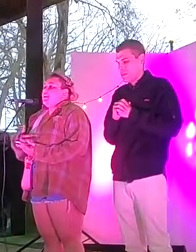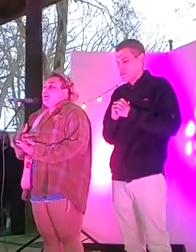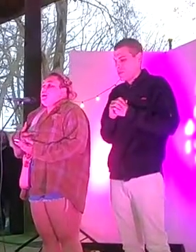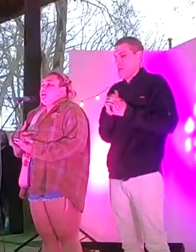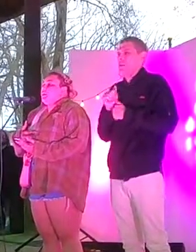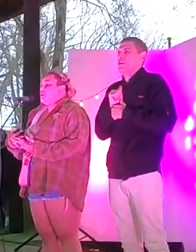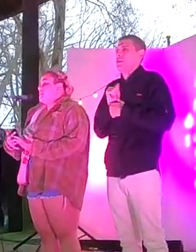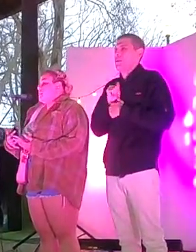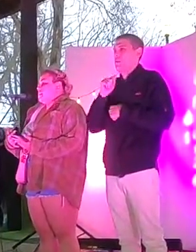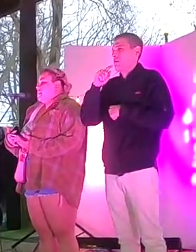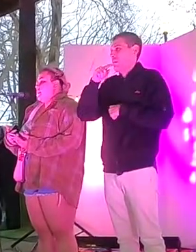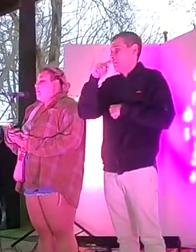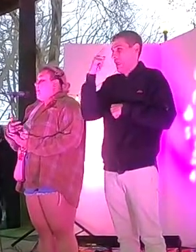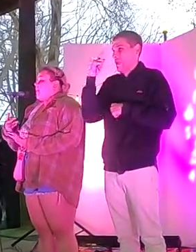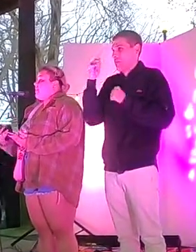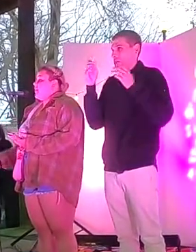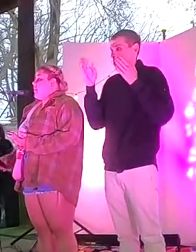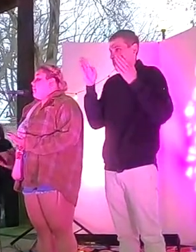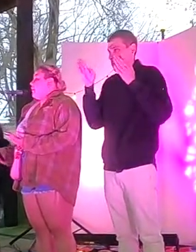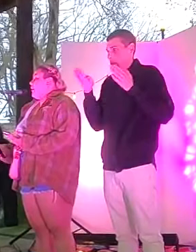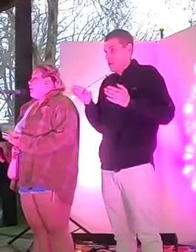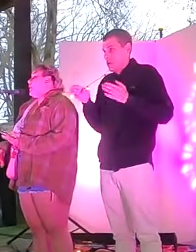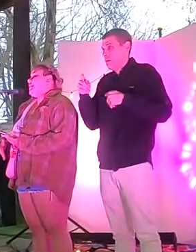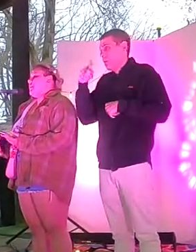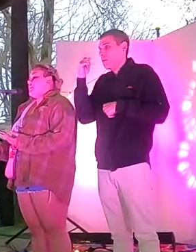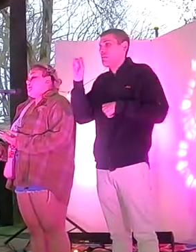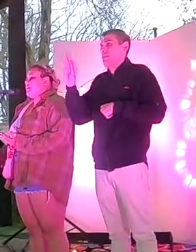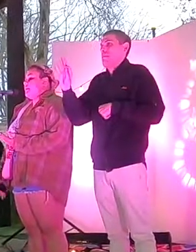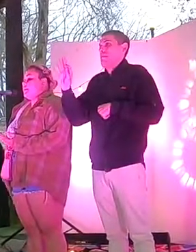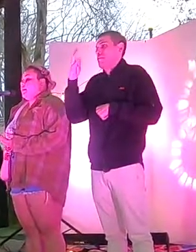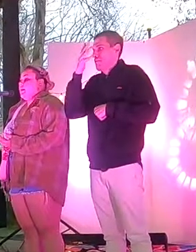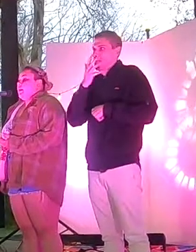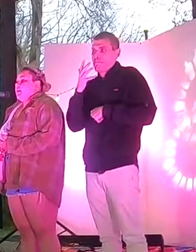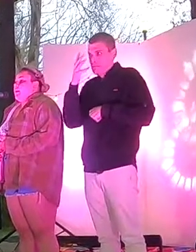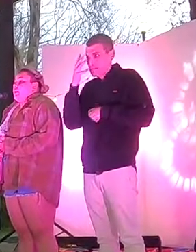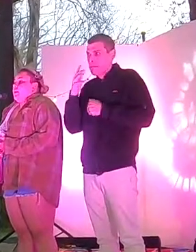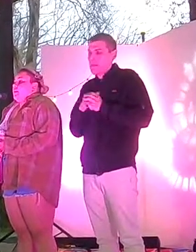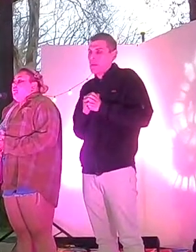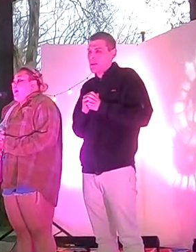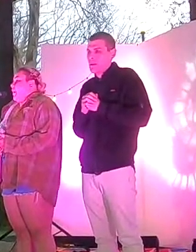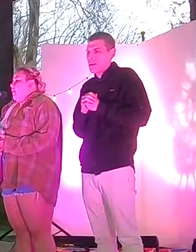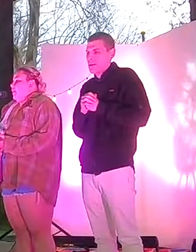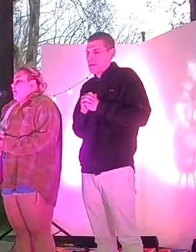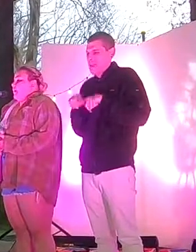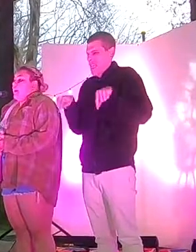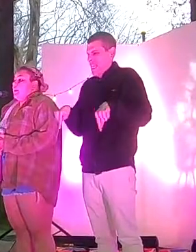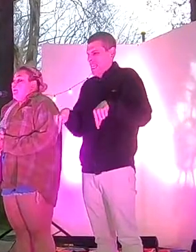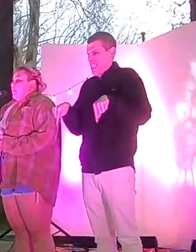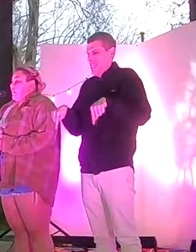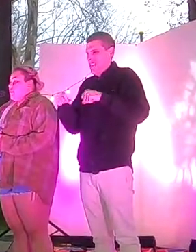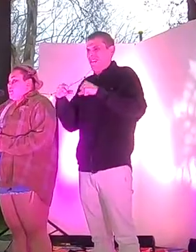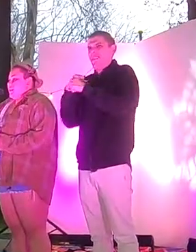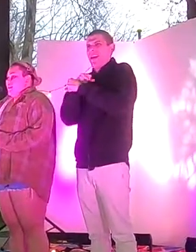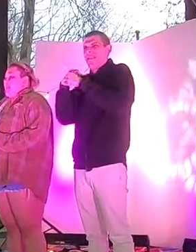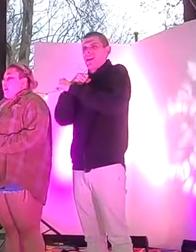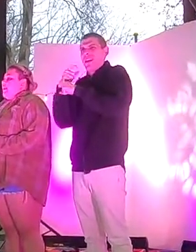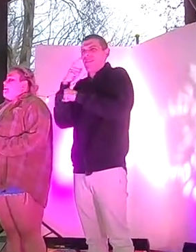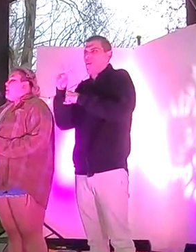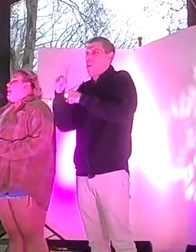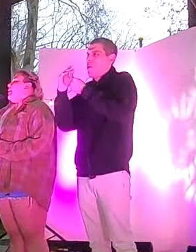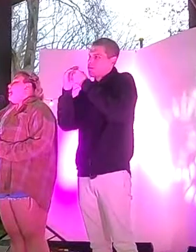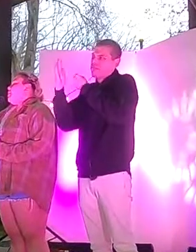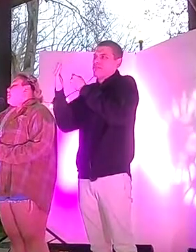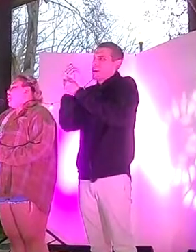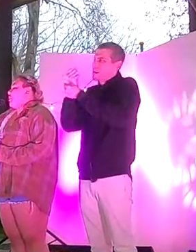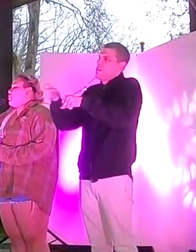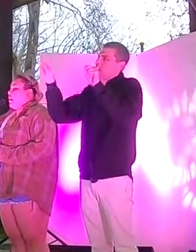Black person, Black femme, in this fight for our liberation, that